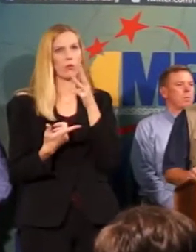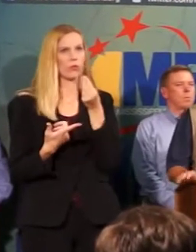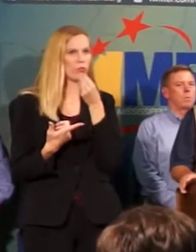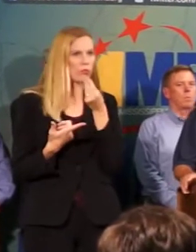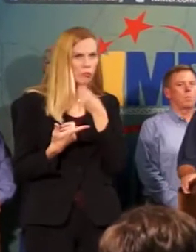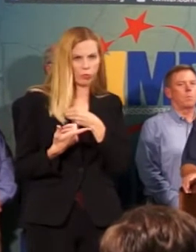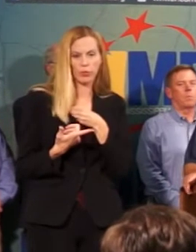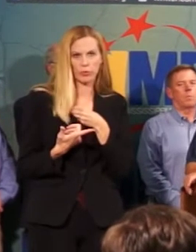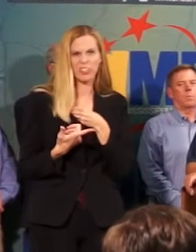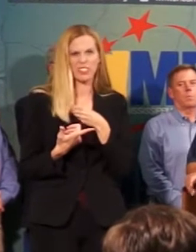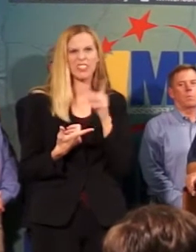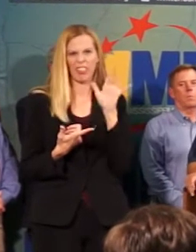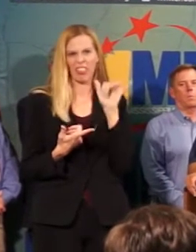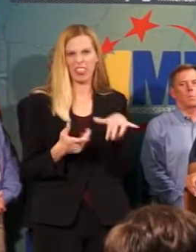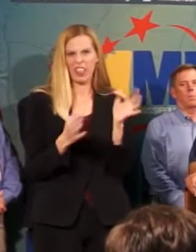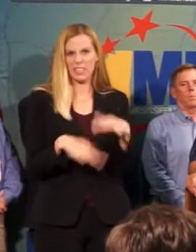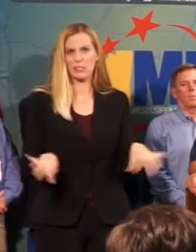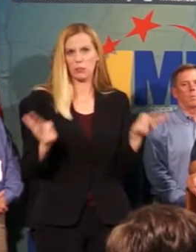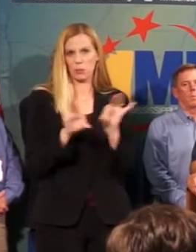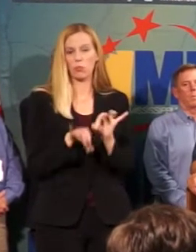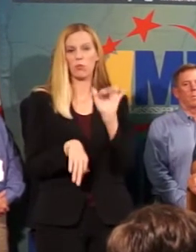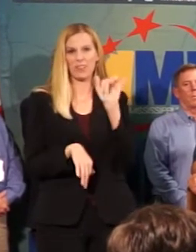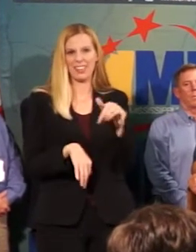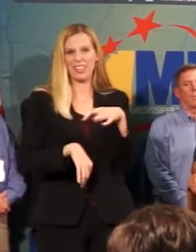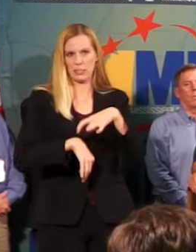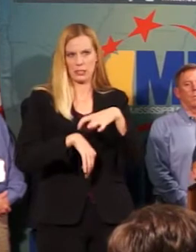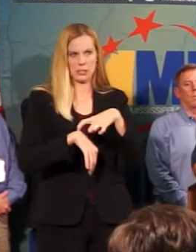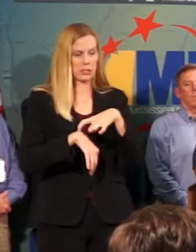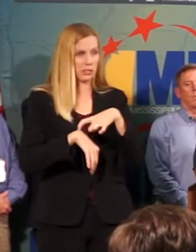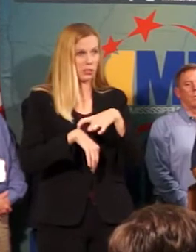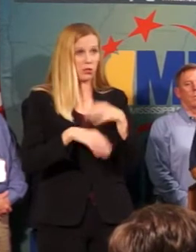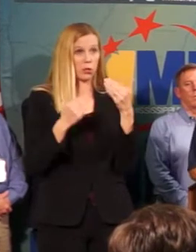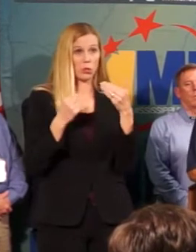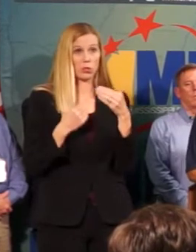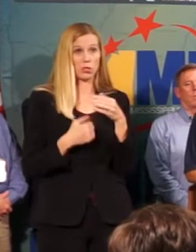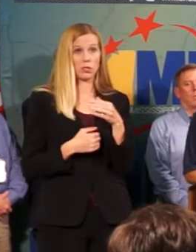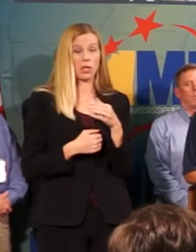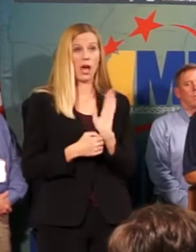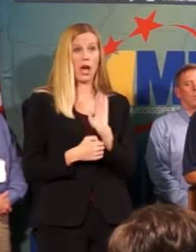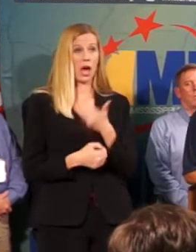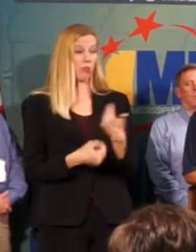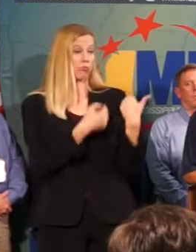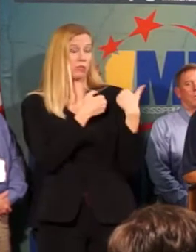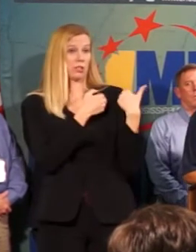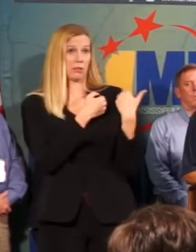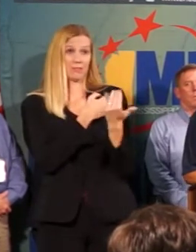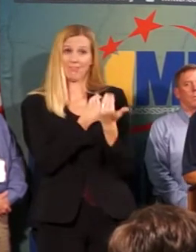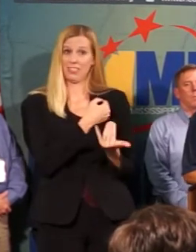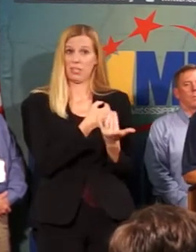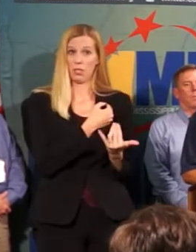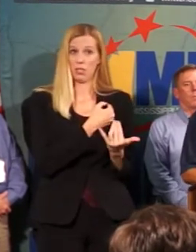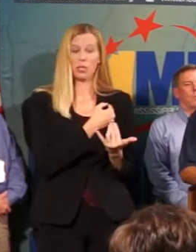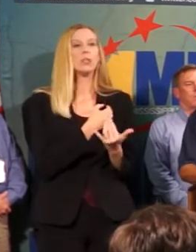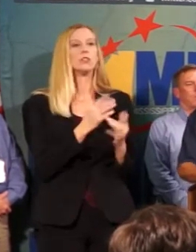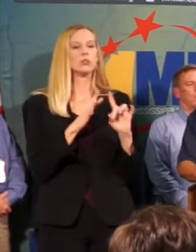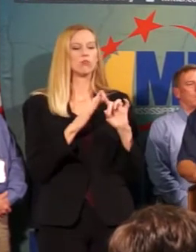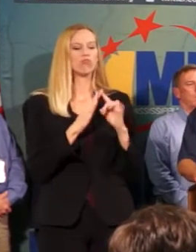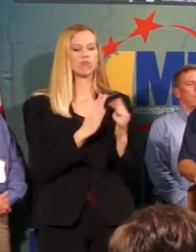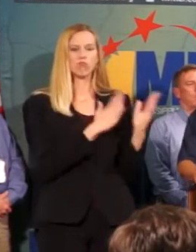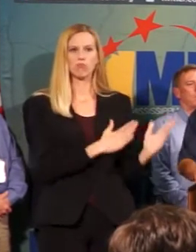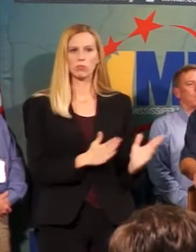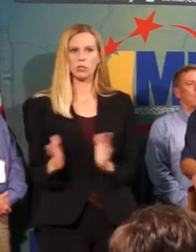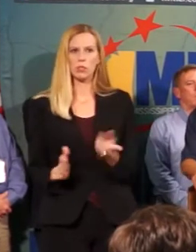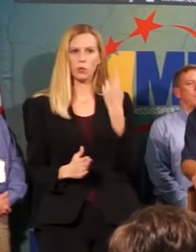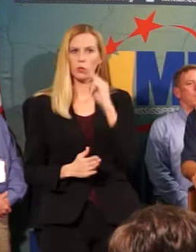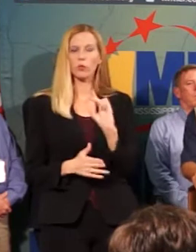would be essential for that time. So again, our responsibility here today is to begin the preparations for